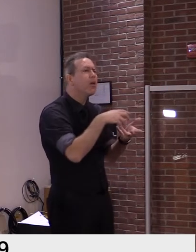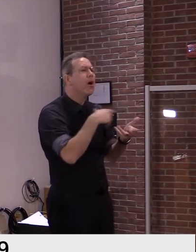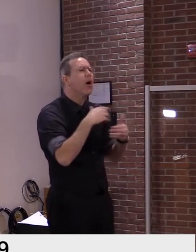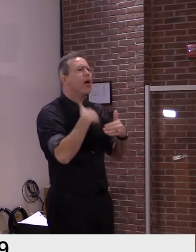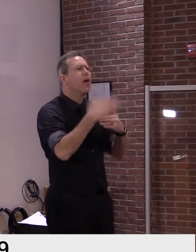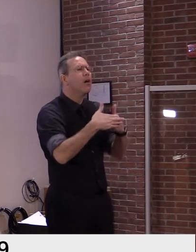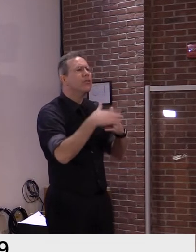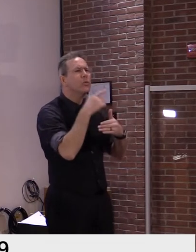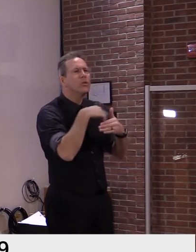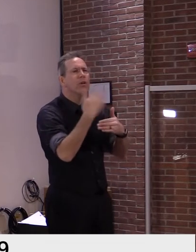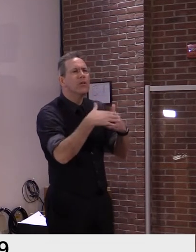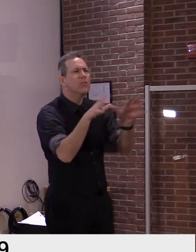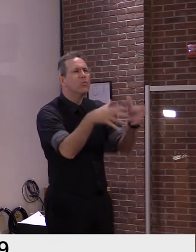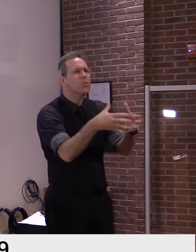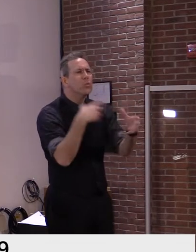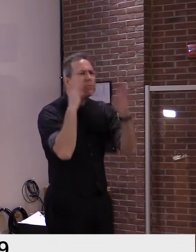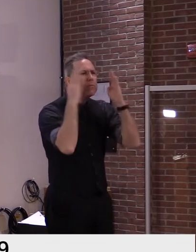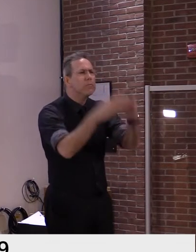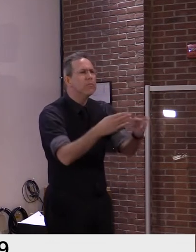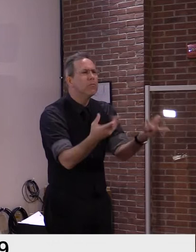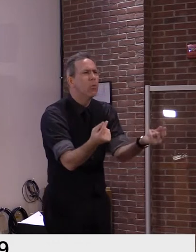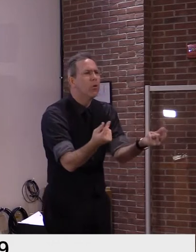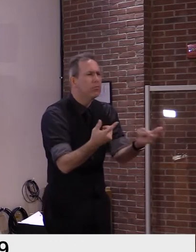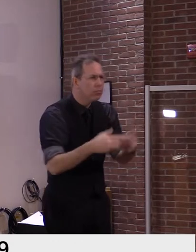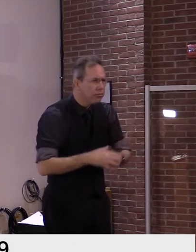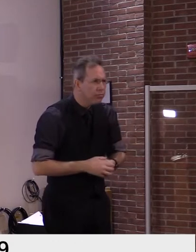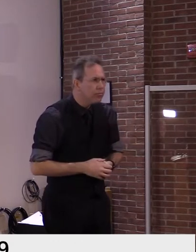ago. That is one of the populations that would